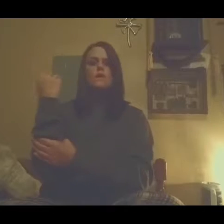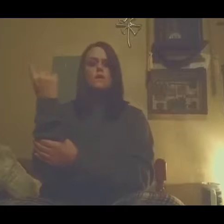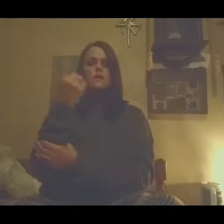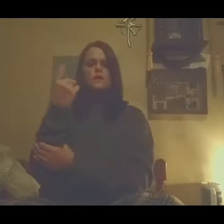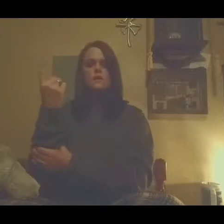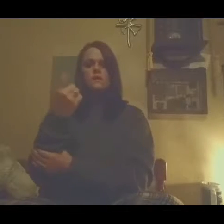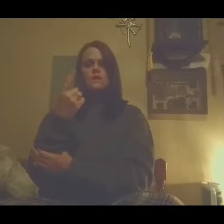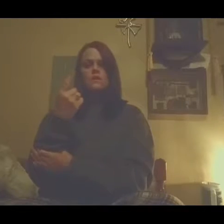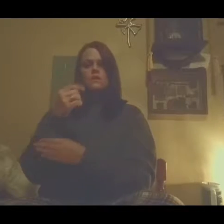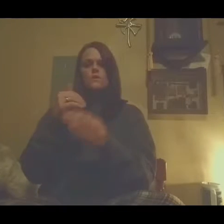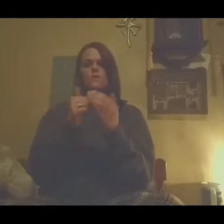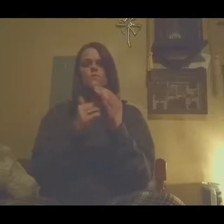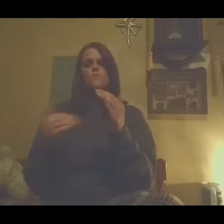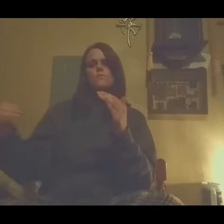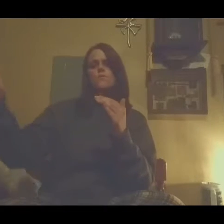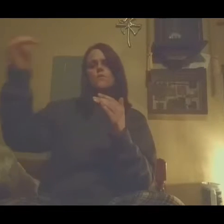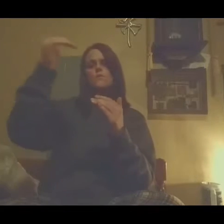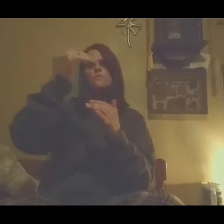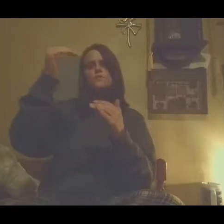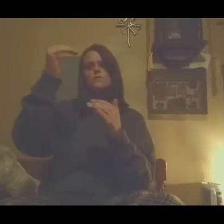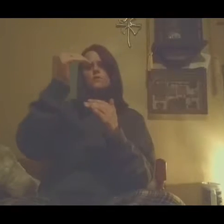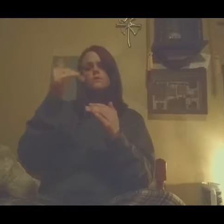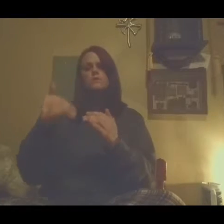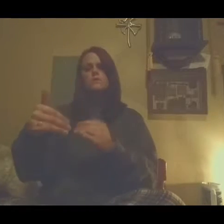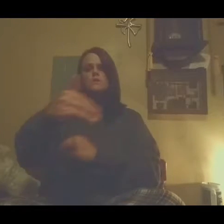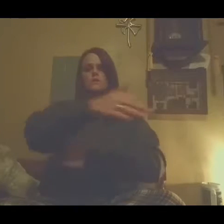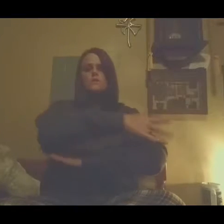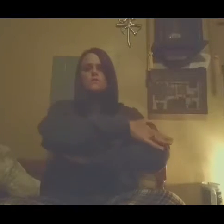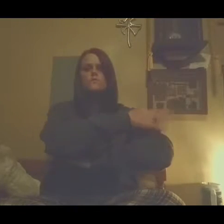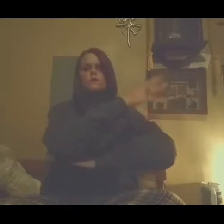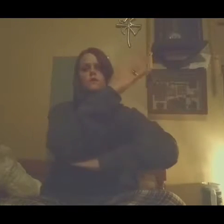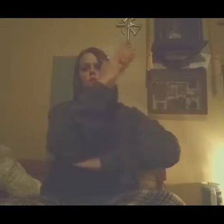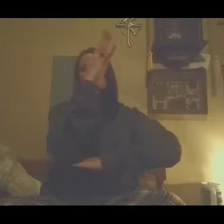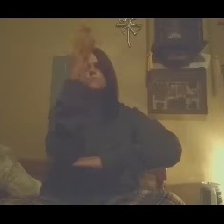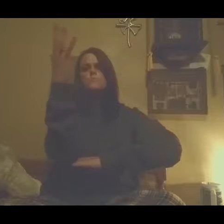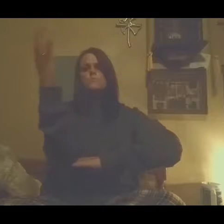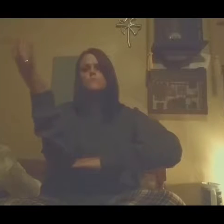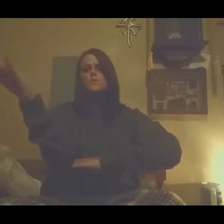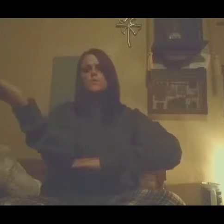Somewhere over the rainbow